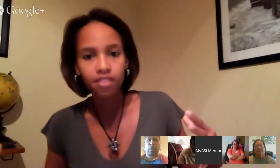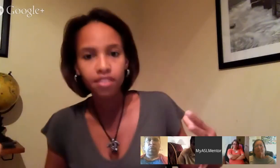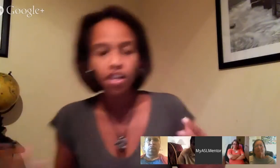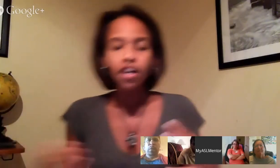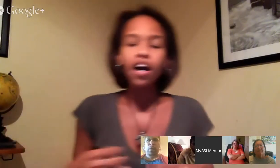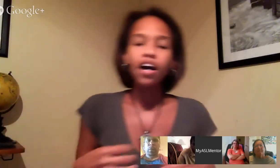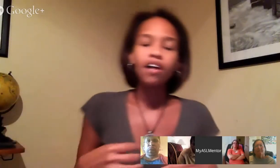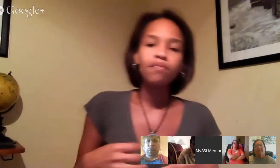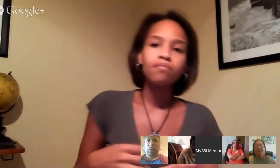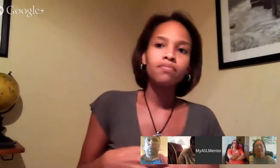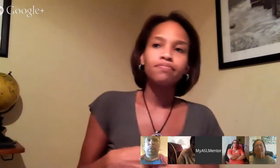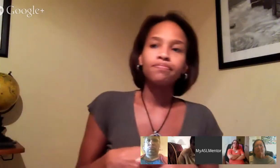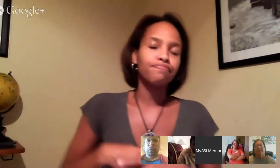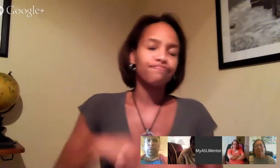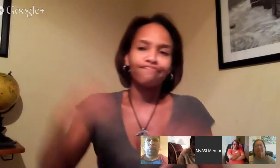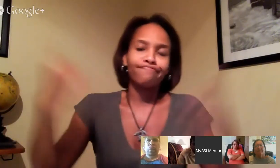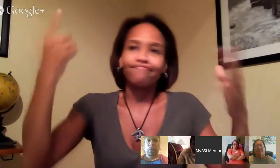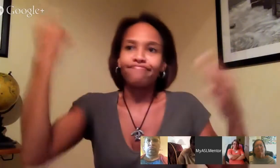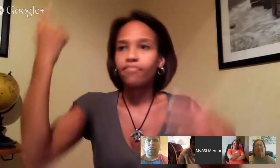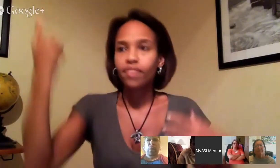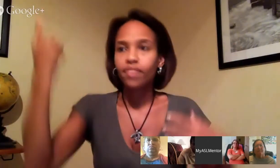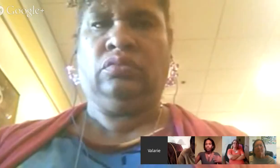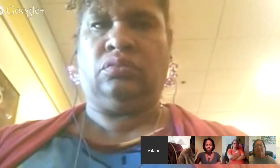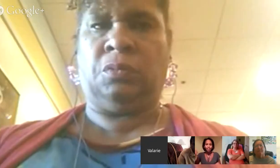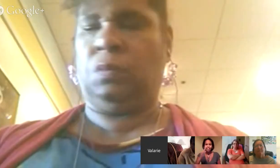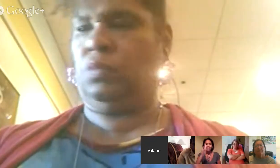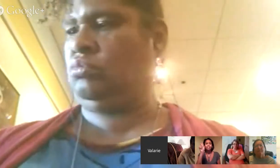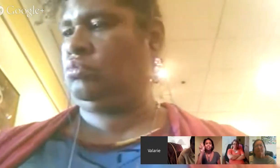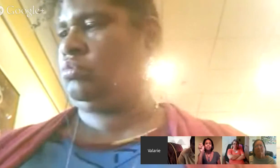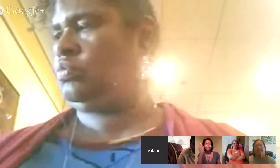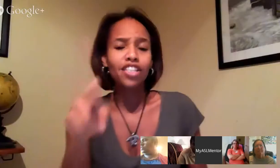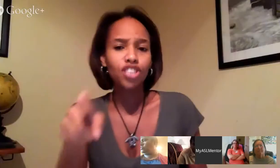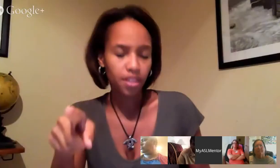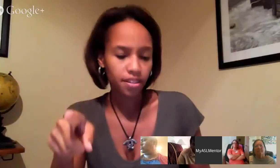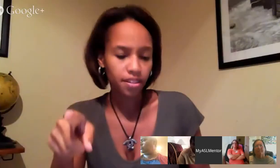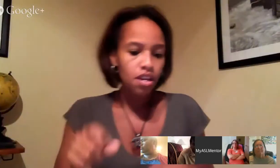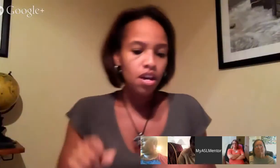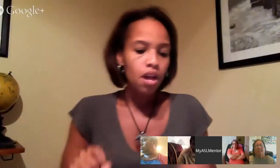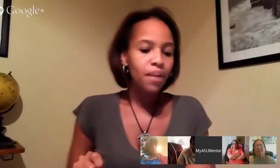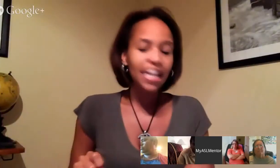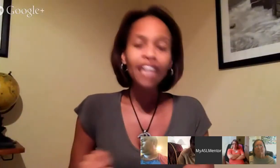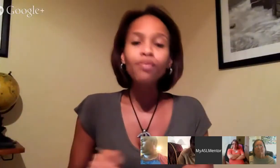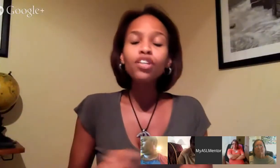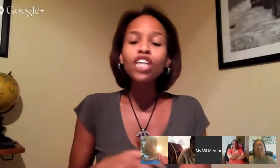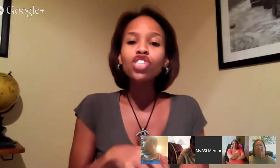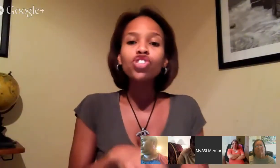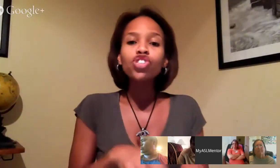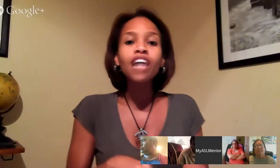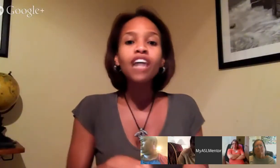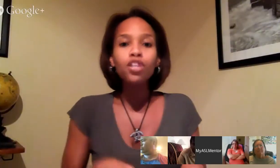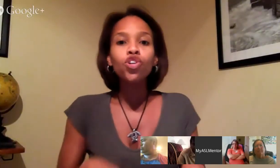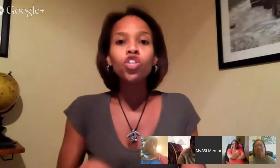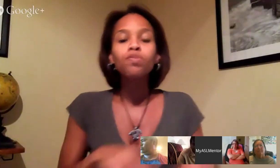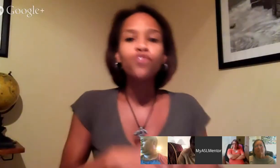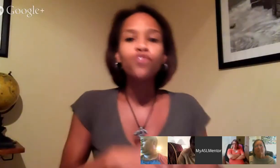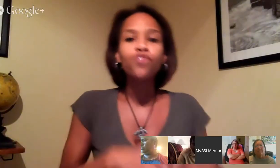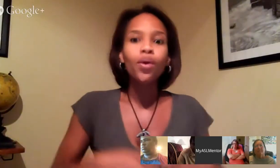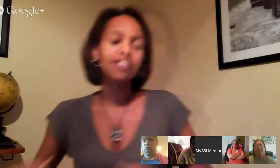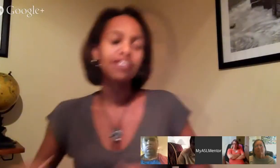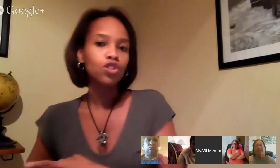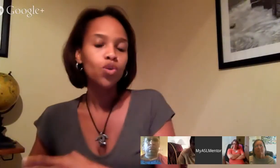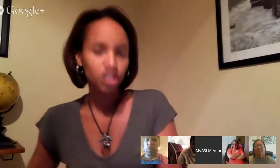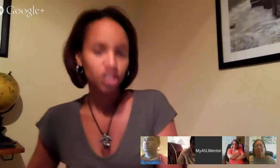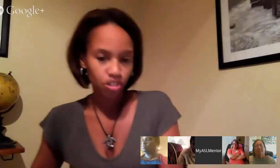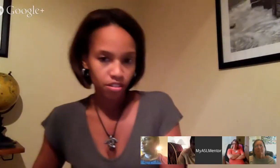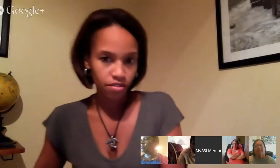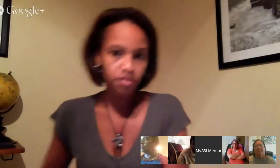relevance. Let me ask you this. but it should not be used before every